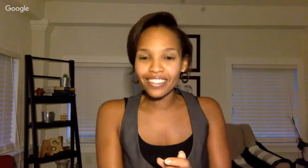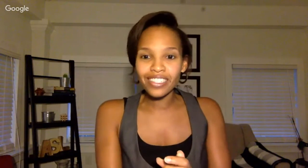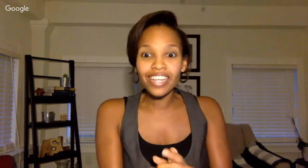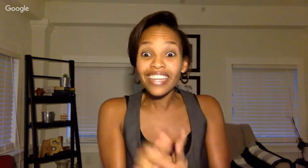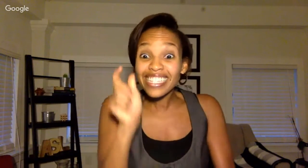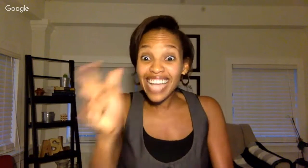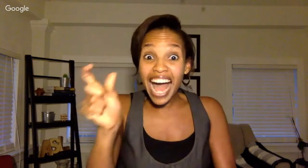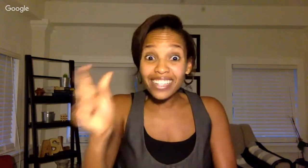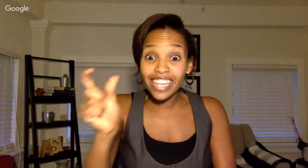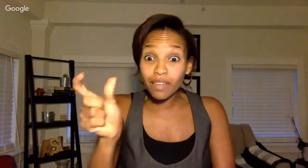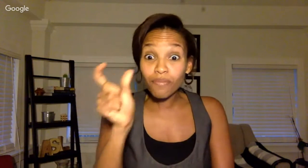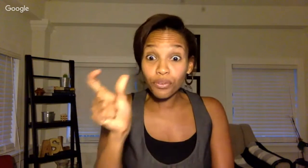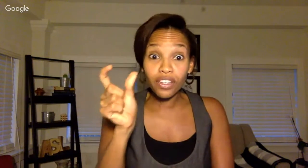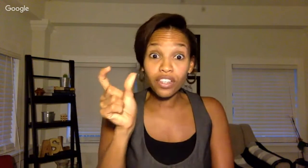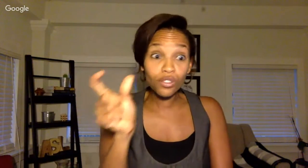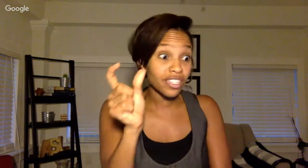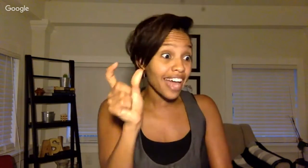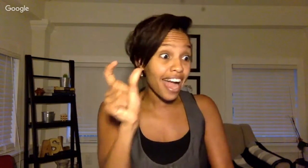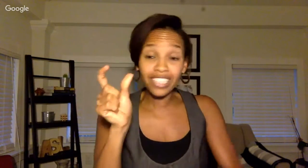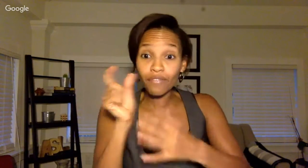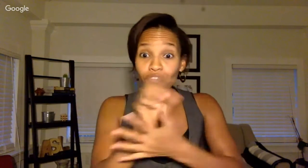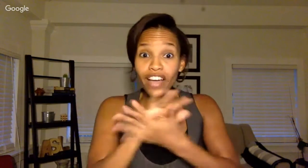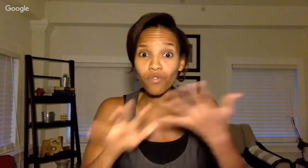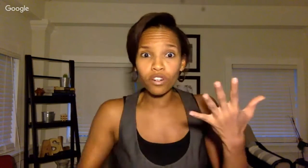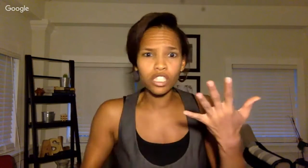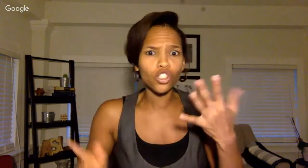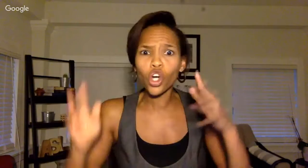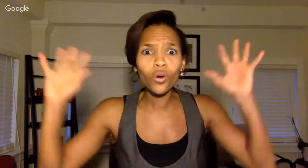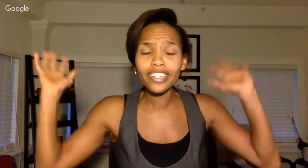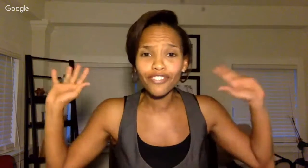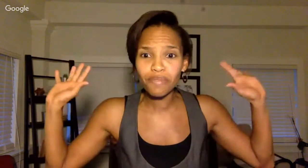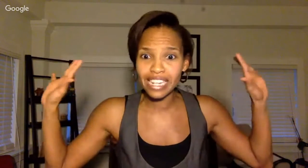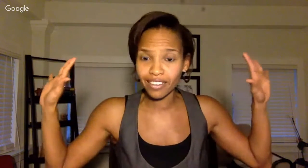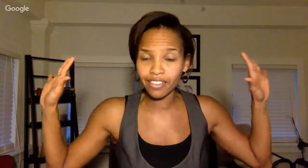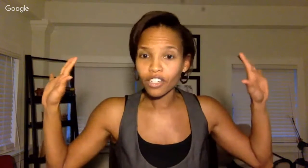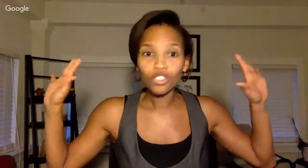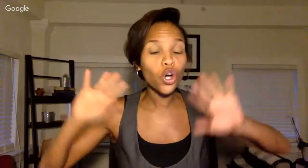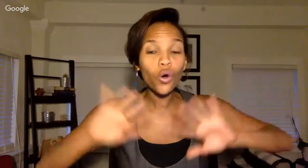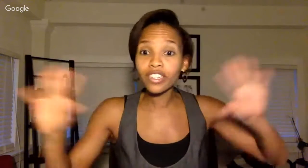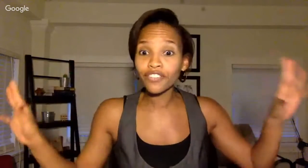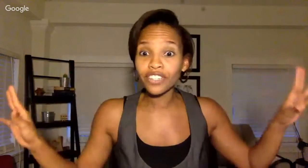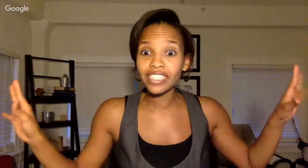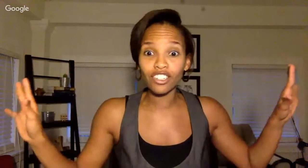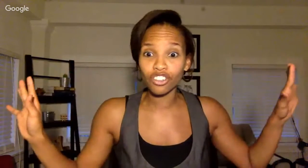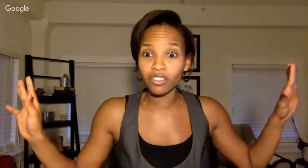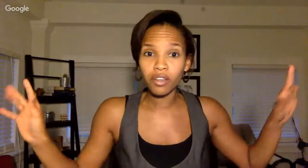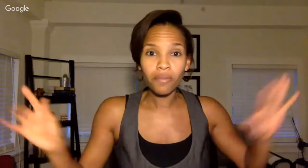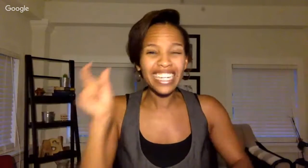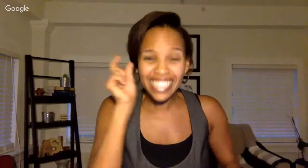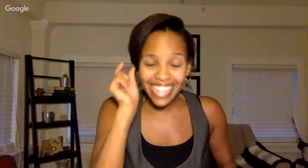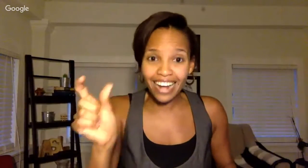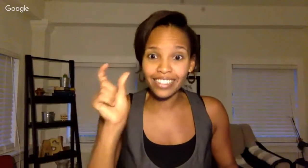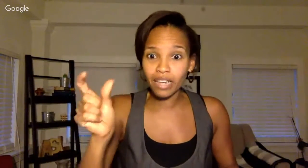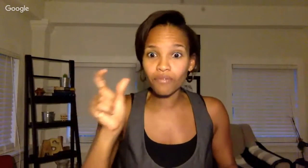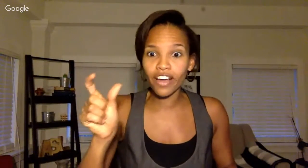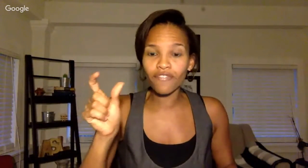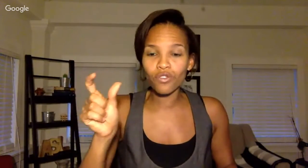months, those exact same 5 words, totally different meaning, totally different intention, exact same 5